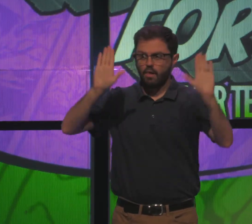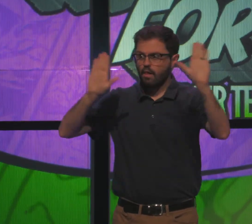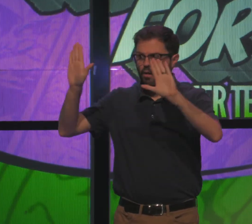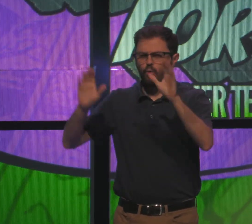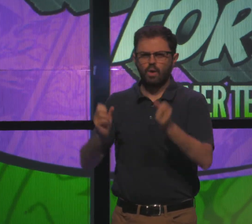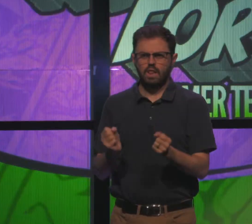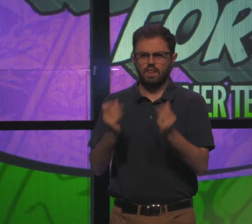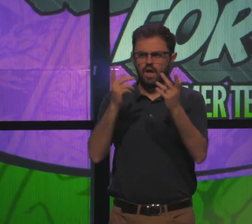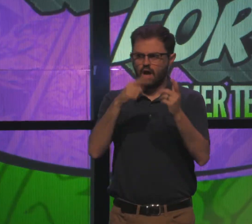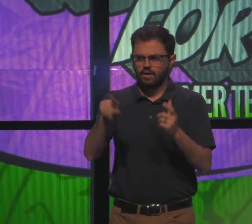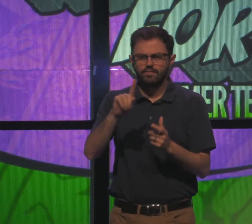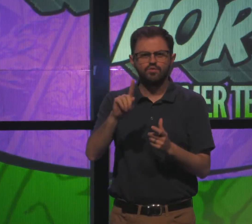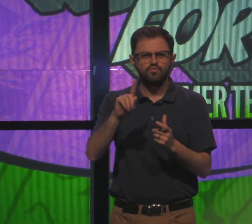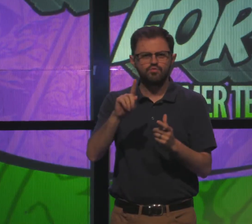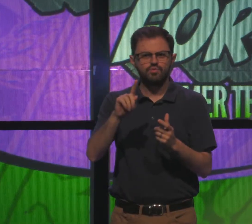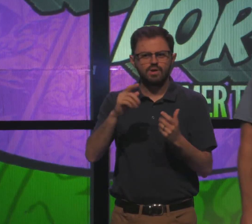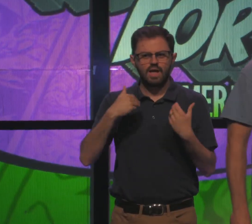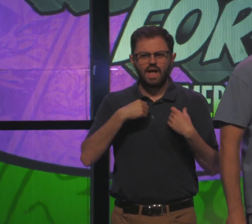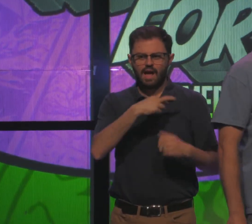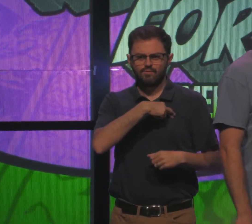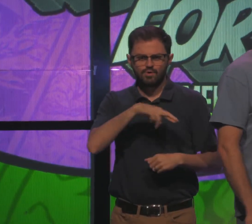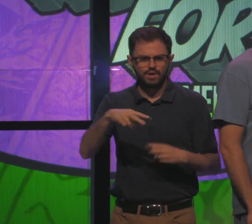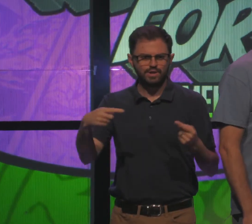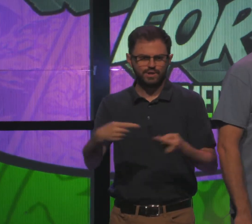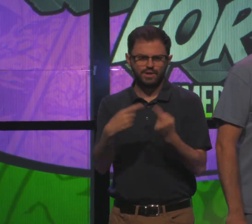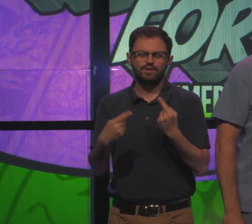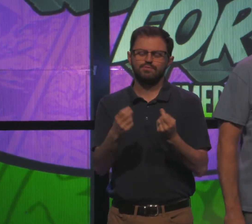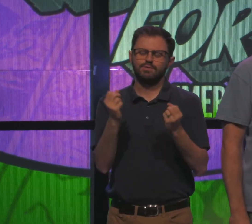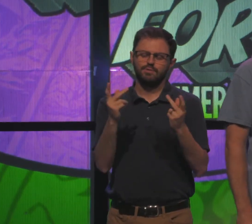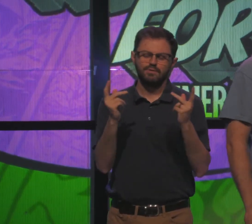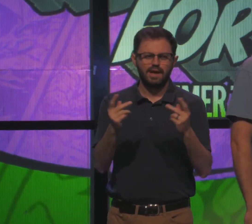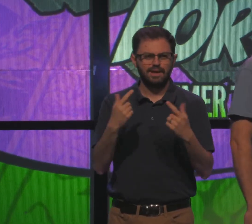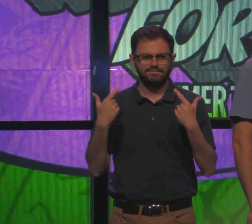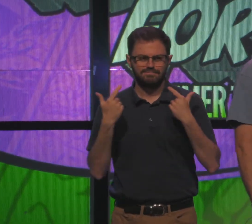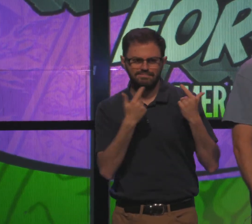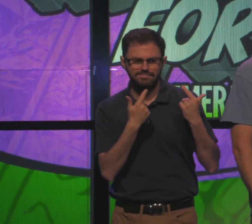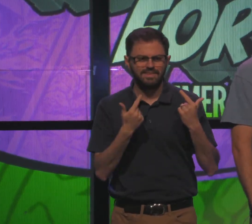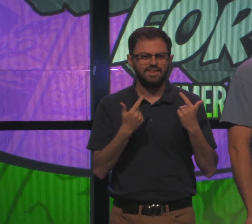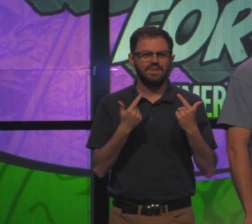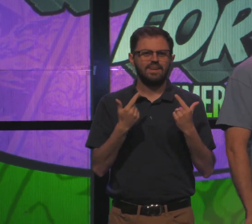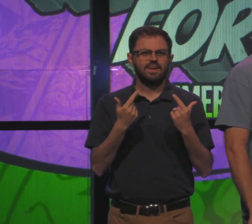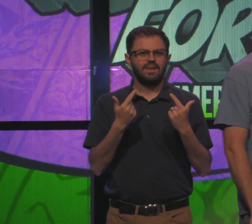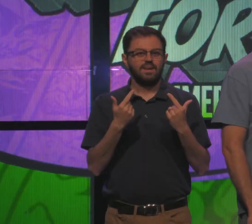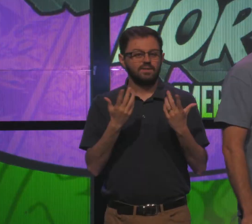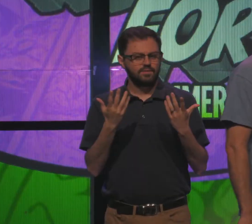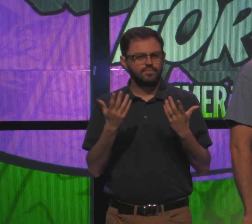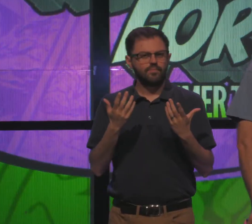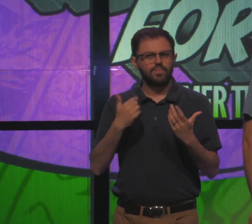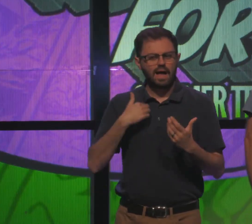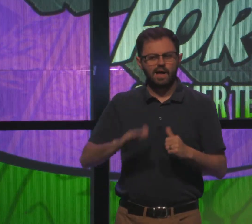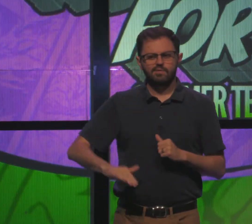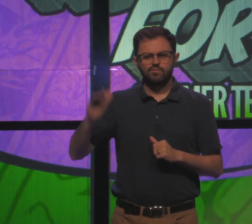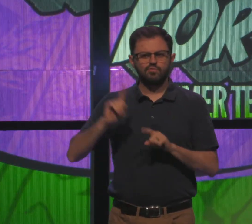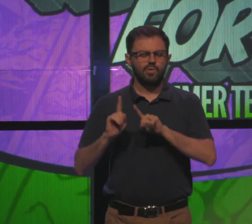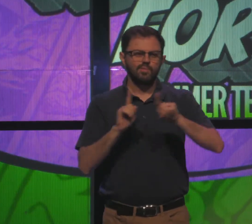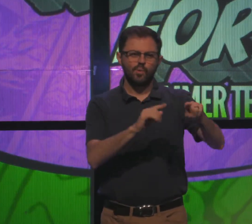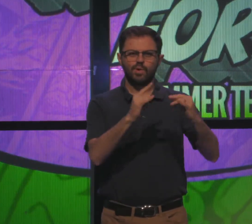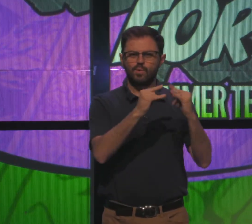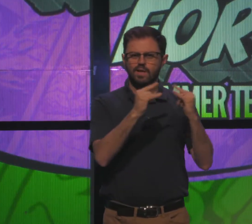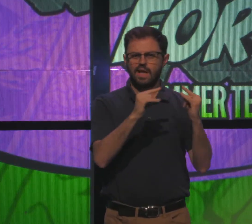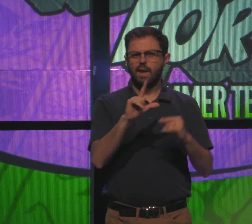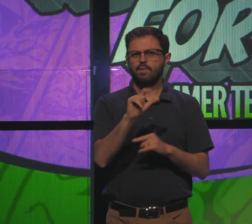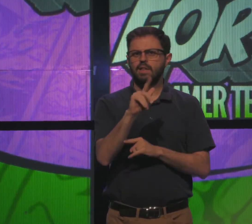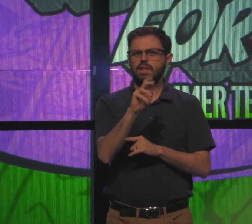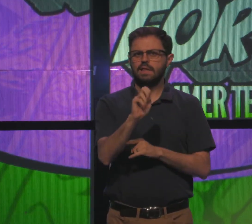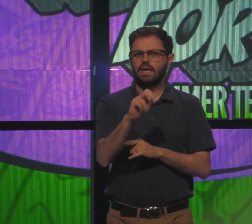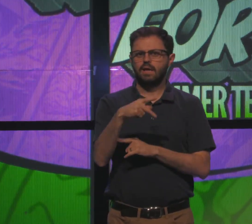religious injury then. Okay, I know the room. No, grew up going to this camp. Lake Placid was